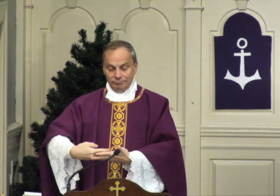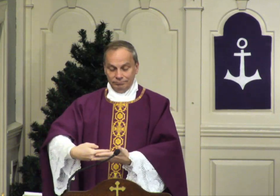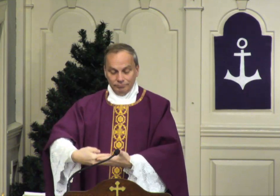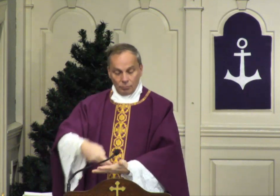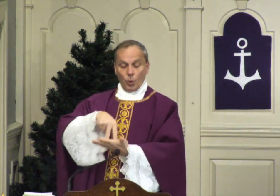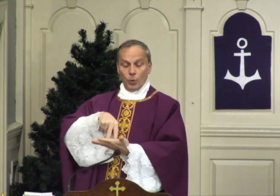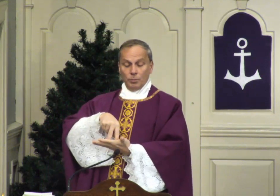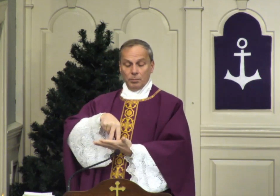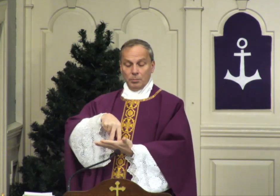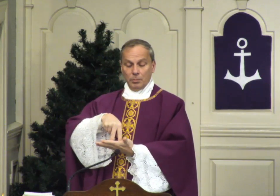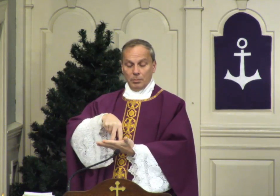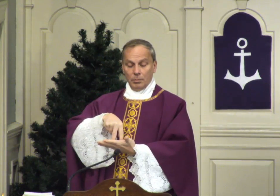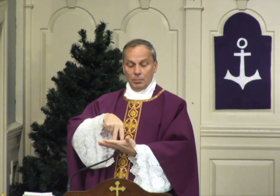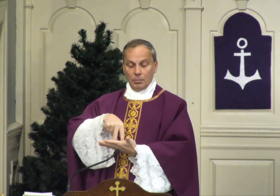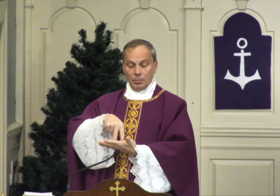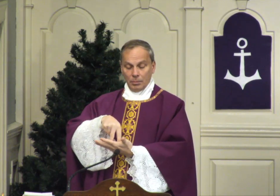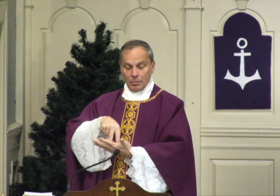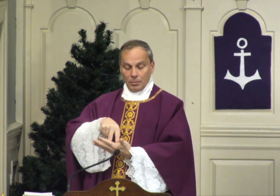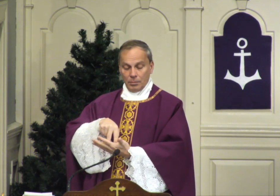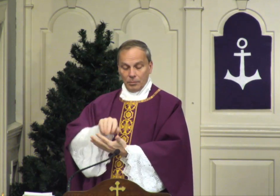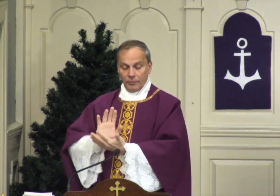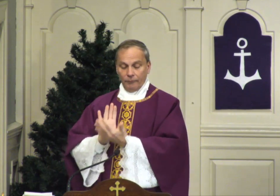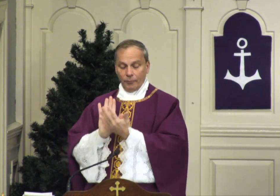He stood up immediately before them,